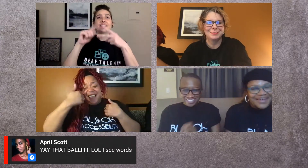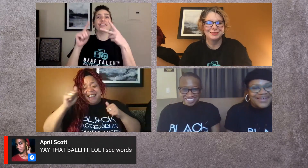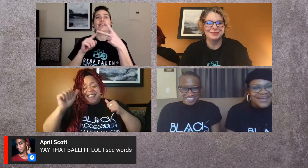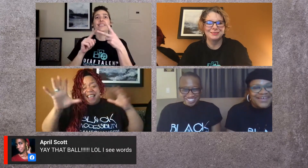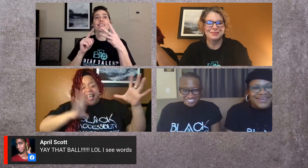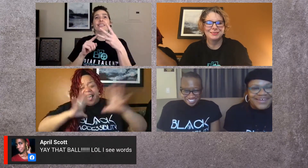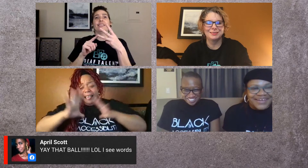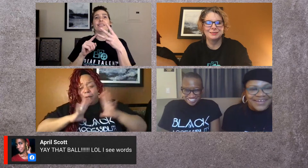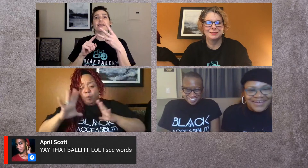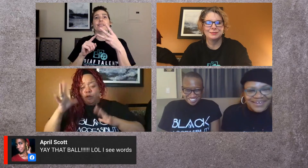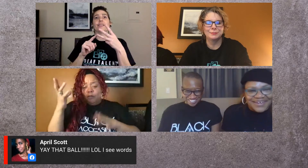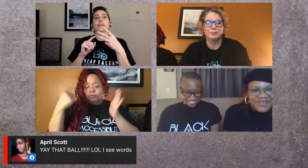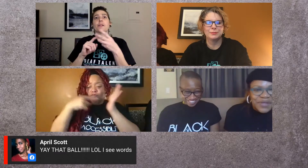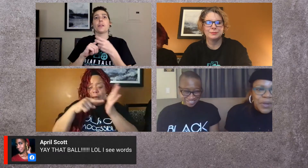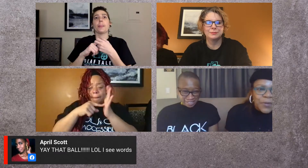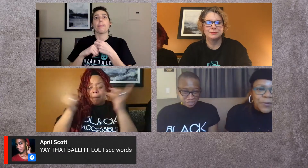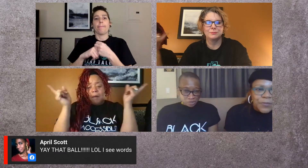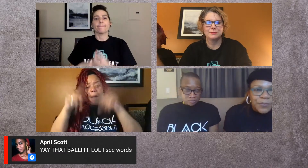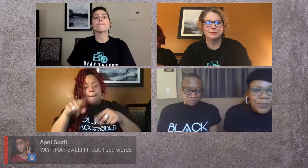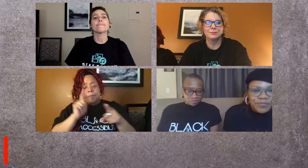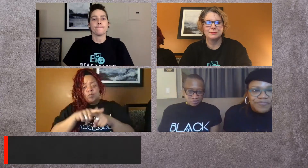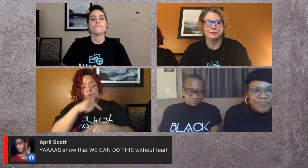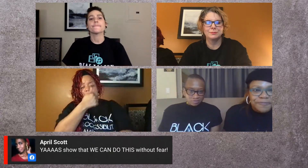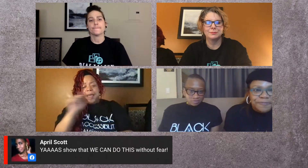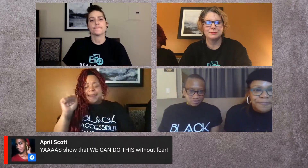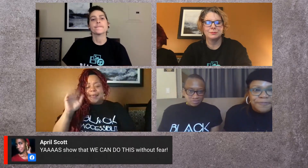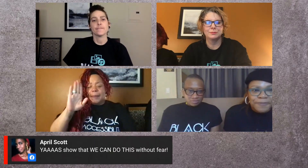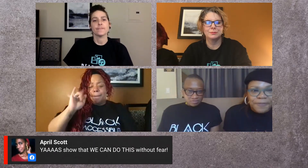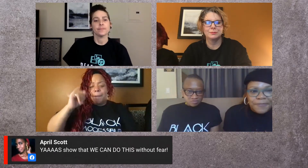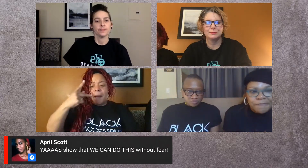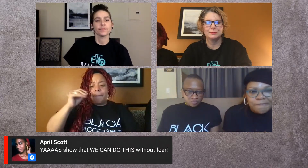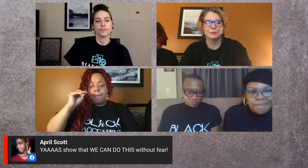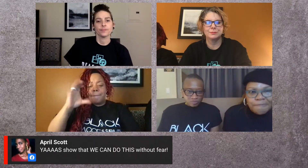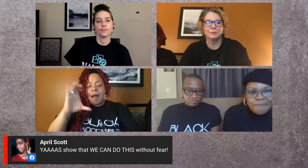Yay, that ball, LOL, I see words.